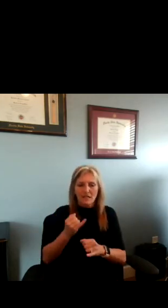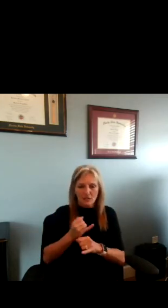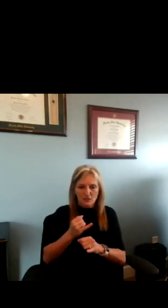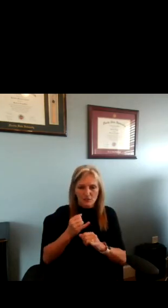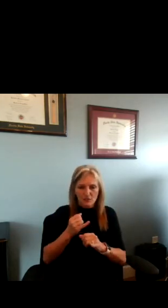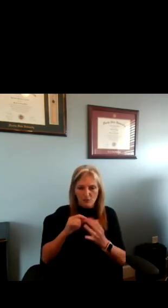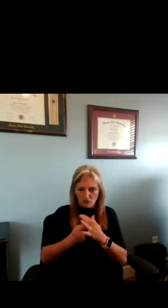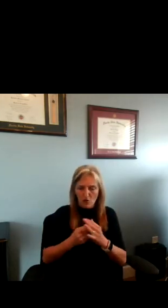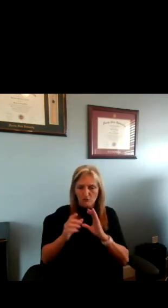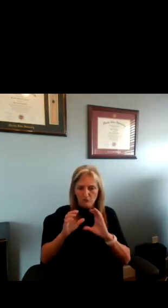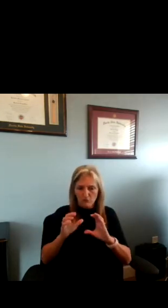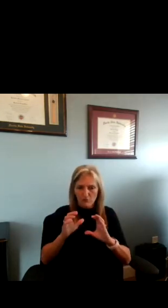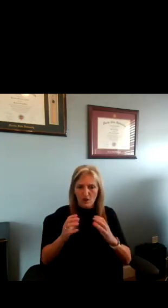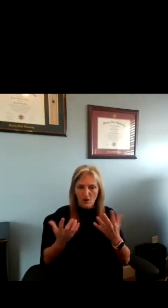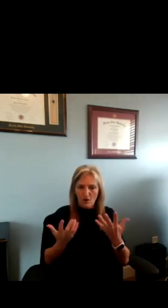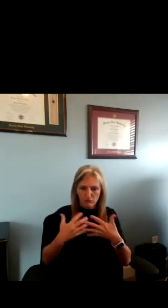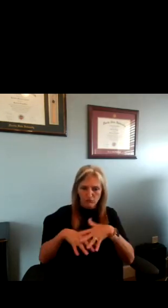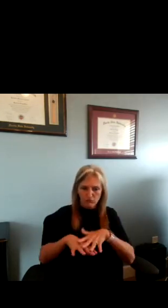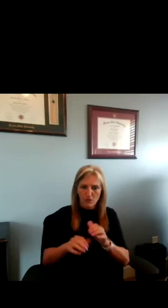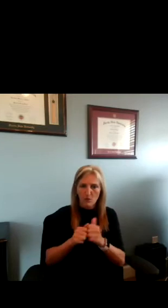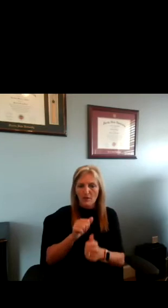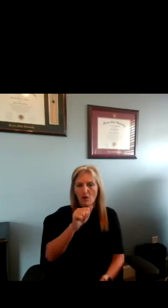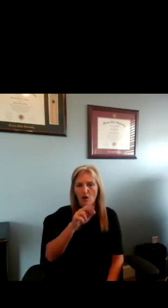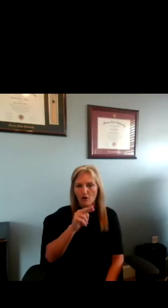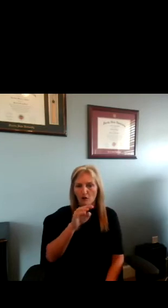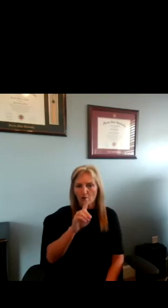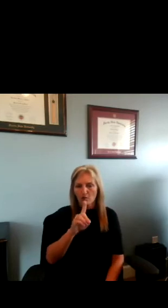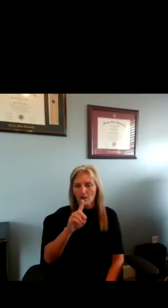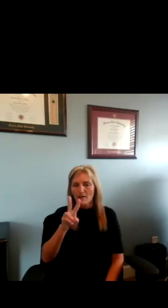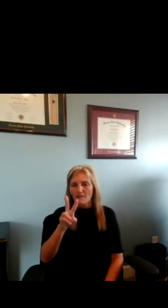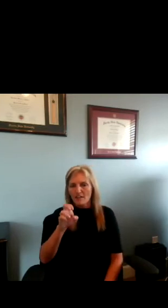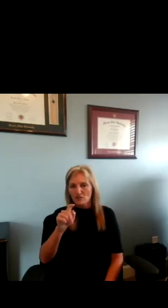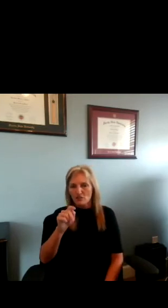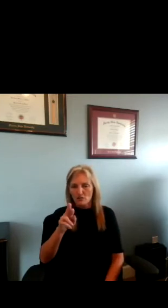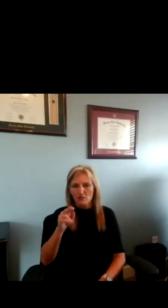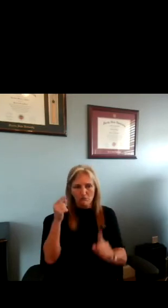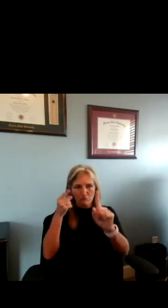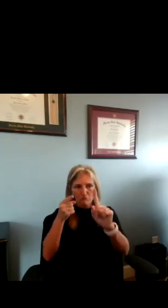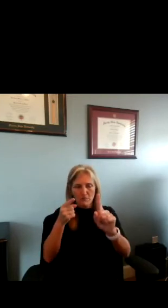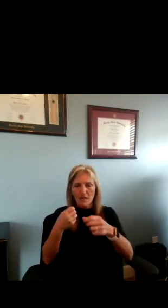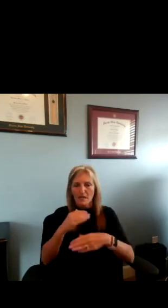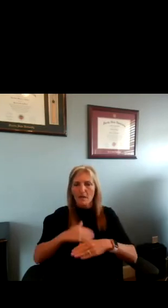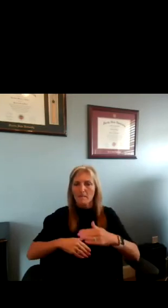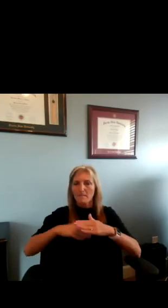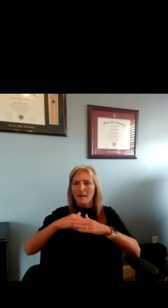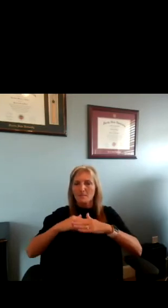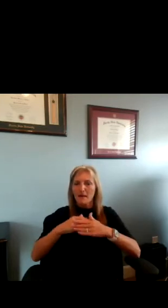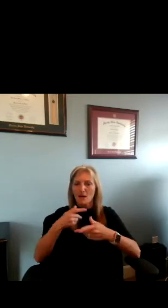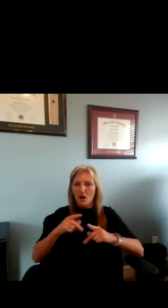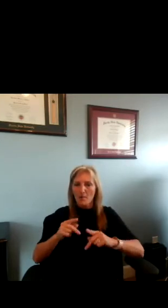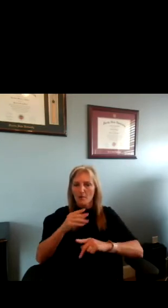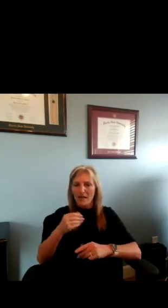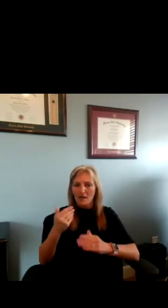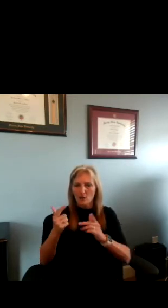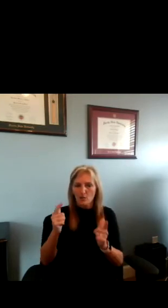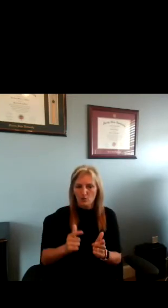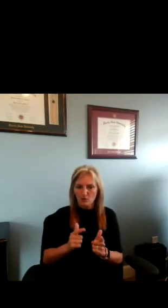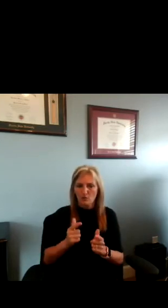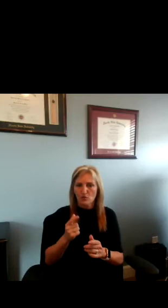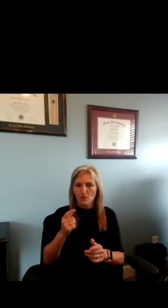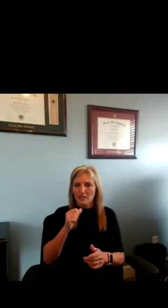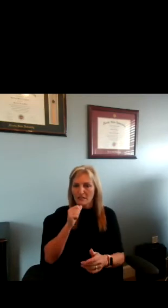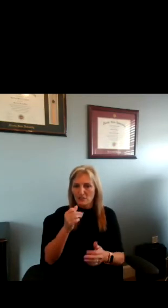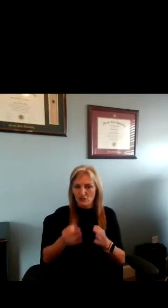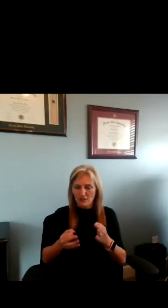communication are aligned with the Arnold Ventures mission to maximize opportunity and minimize injustice. And specifically, our